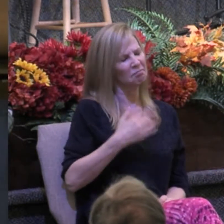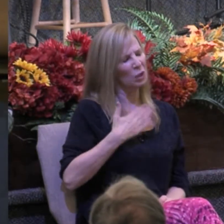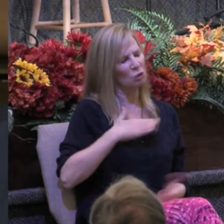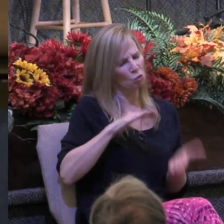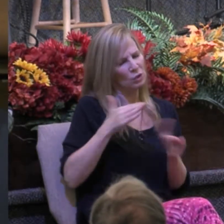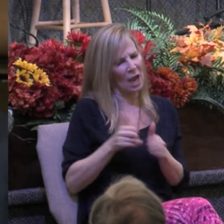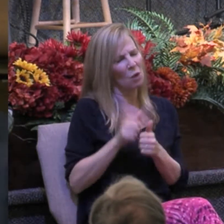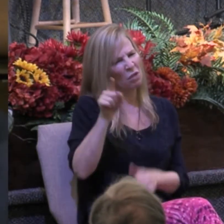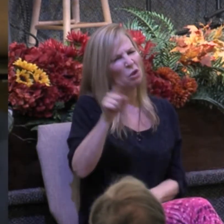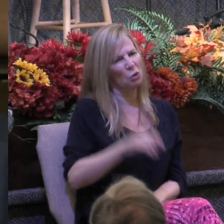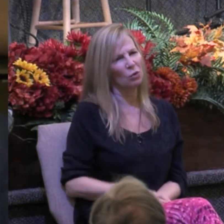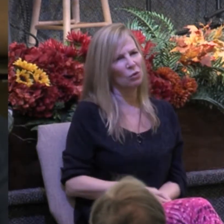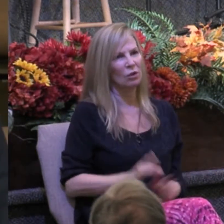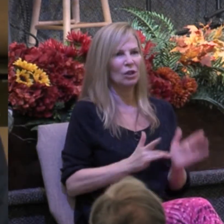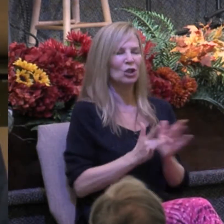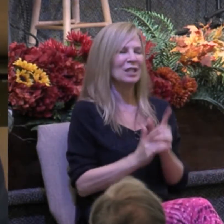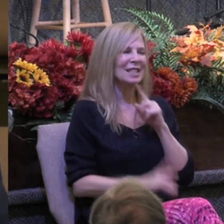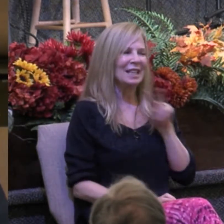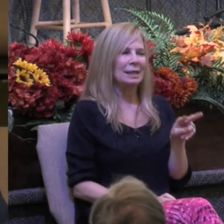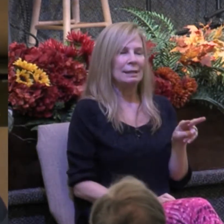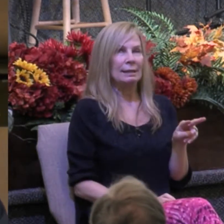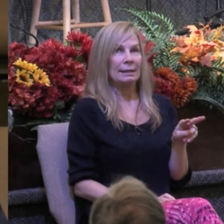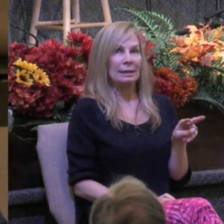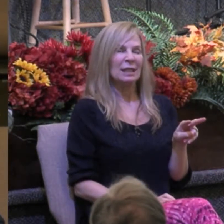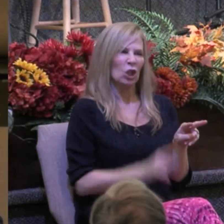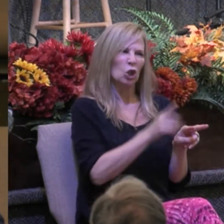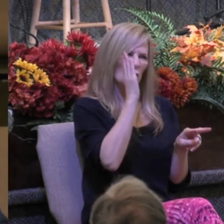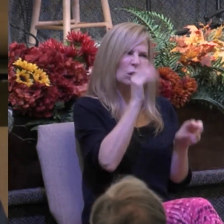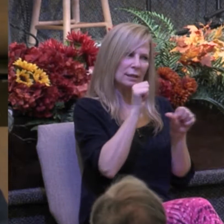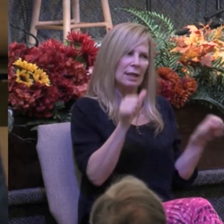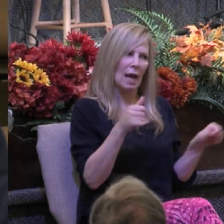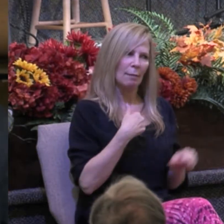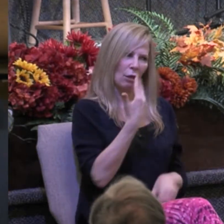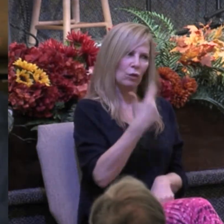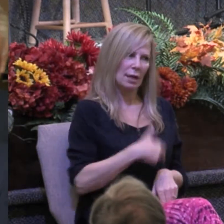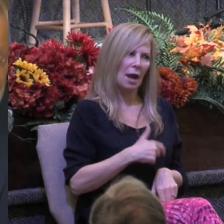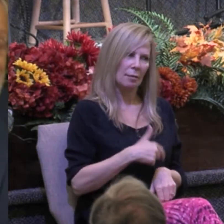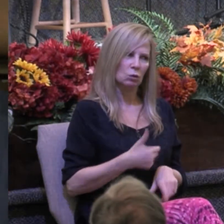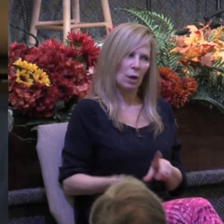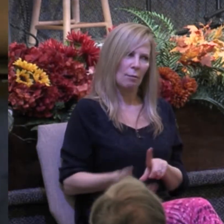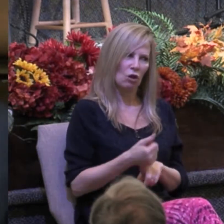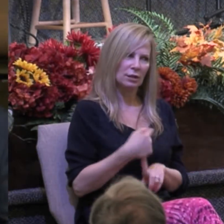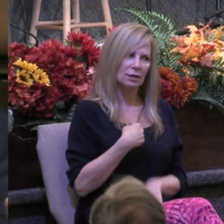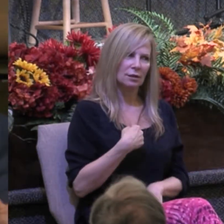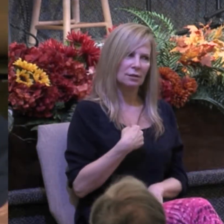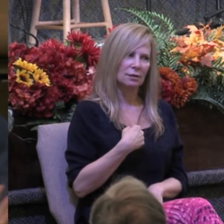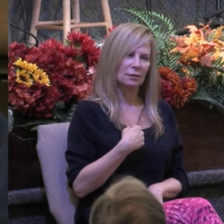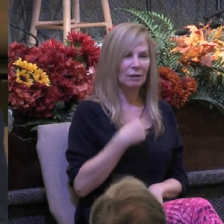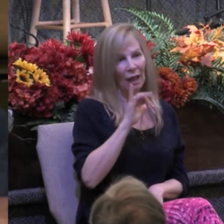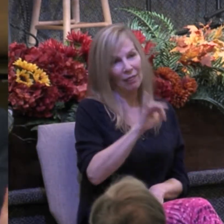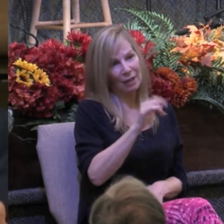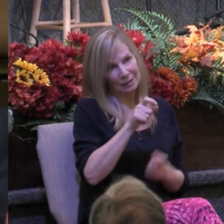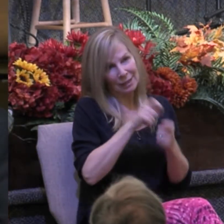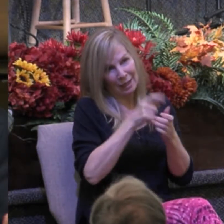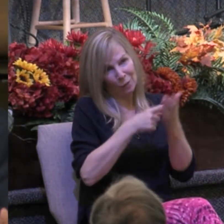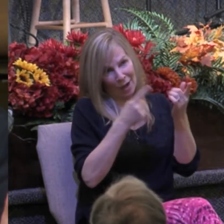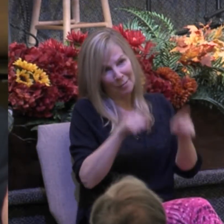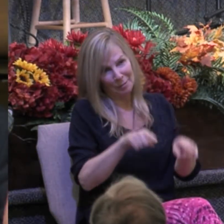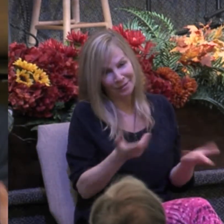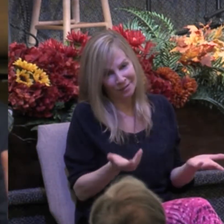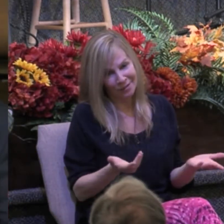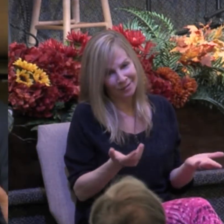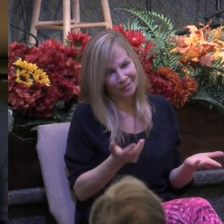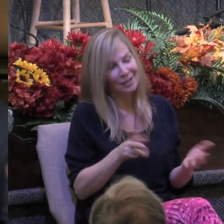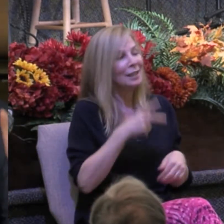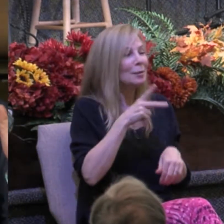you. And Jesus told him that he would deny him three times on the night he was arrested. That's exactly, as you know, that's exactly what happened. Peter